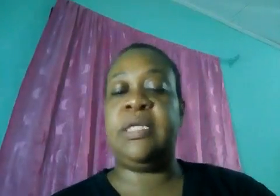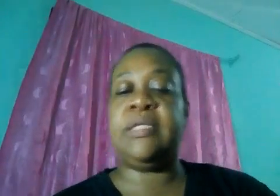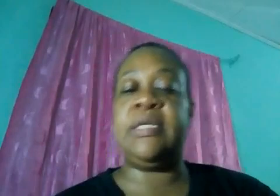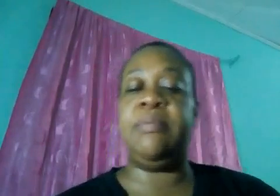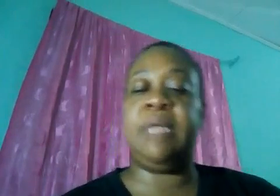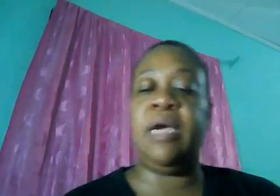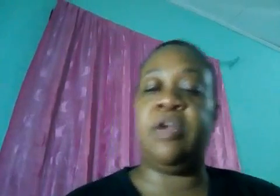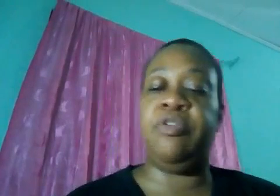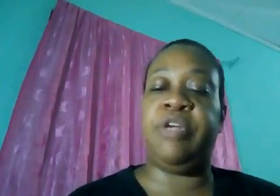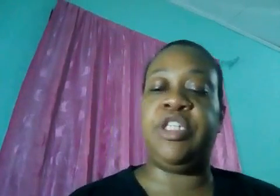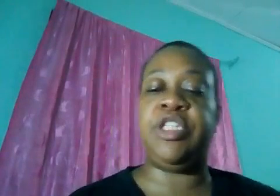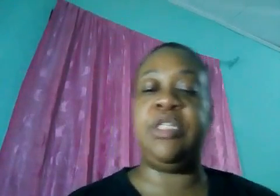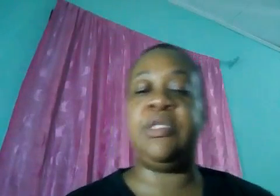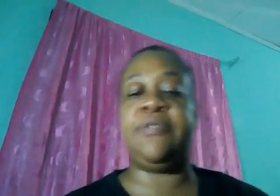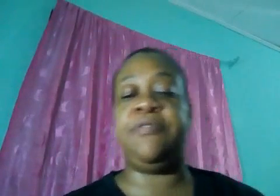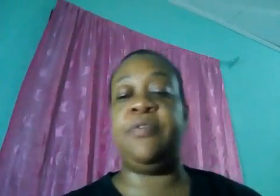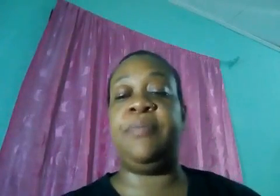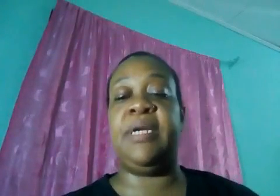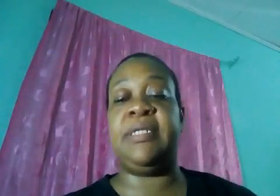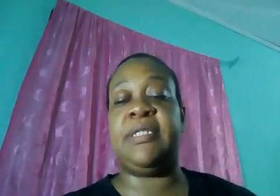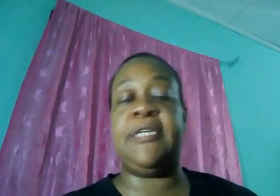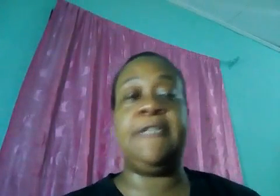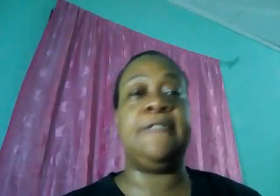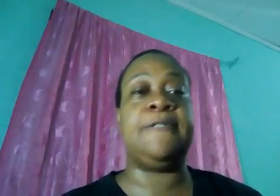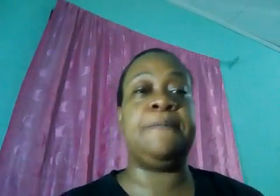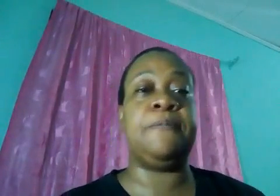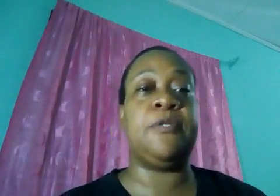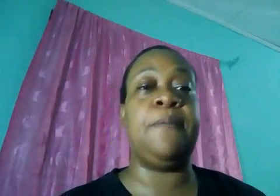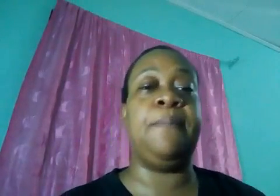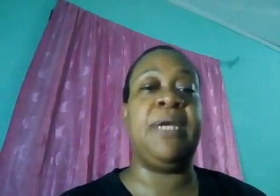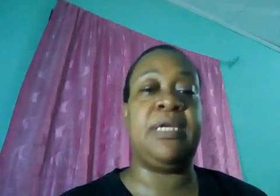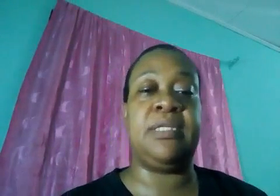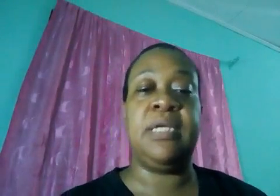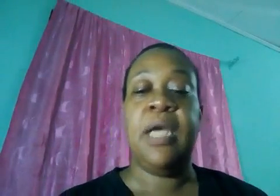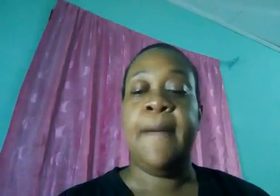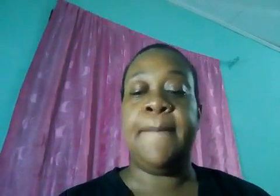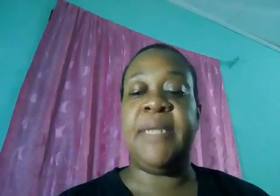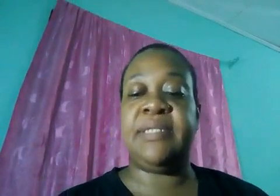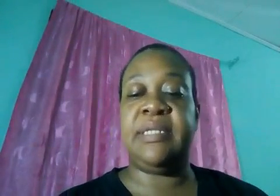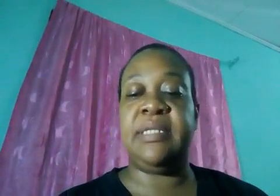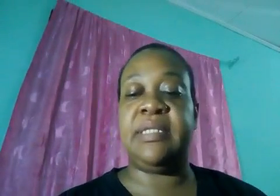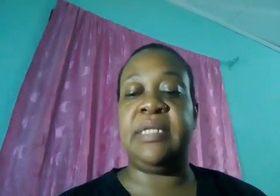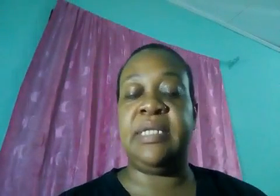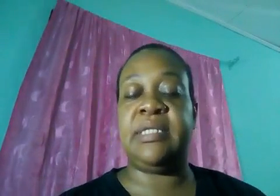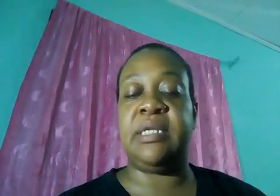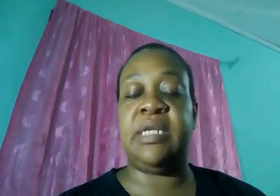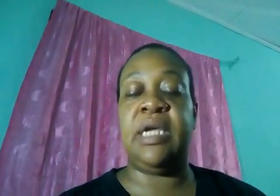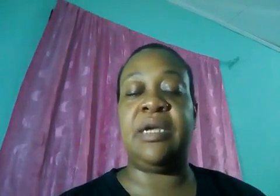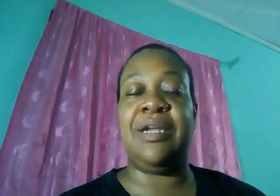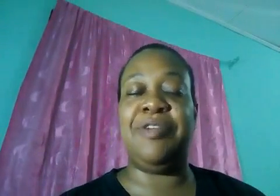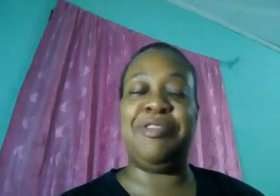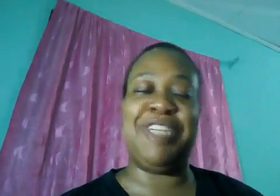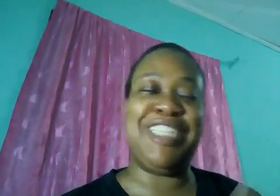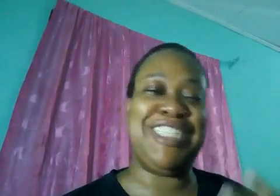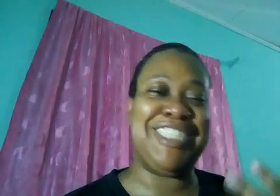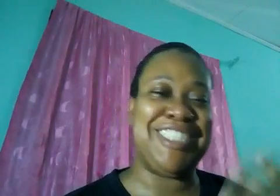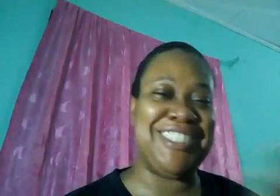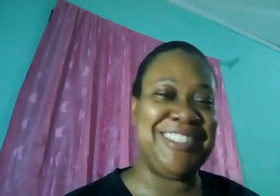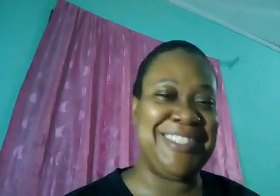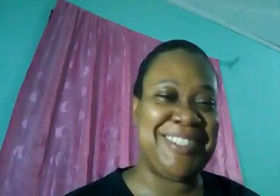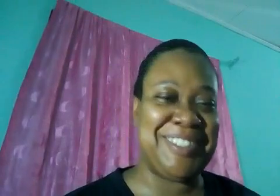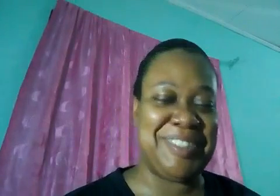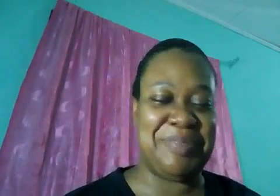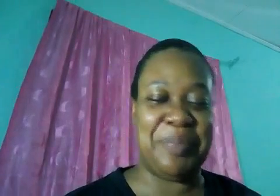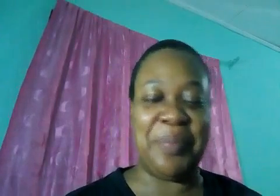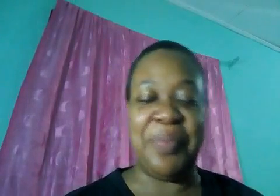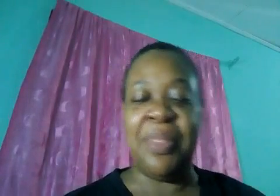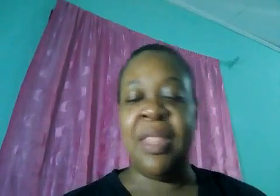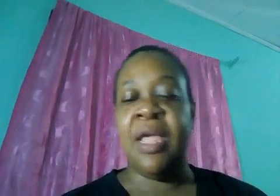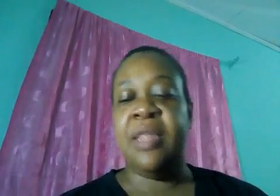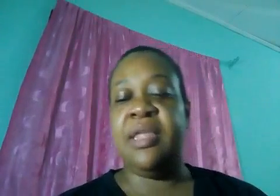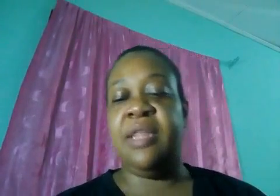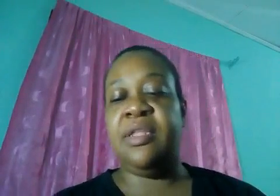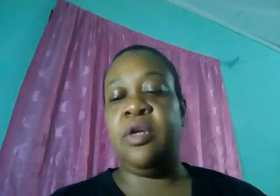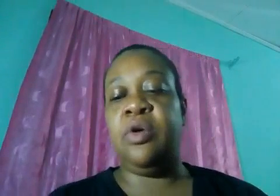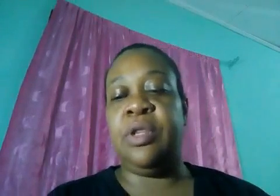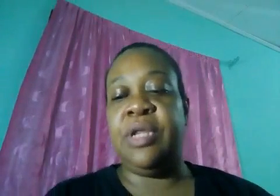some declarations for blessings, some blessings declarations that the Lord thy